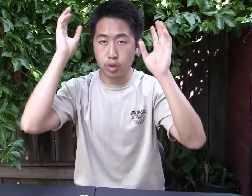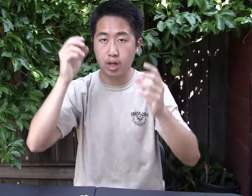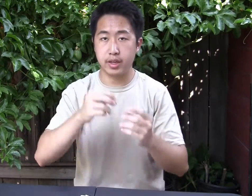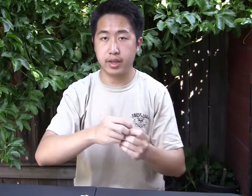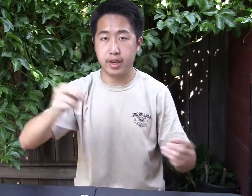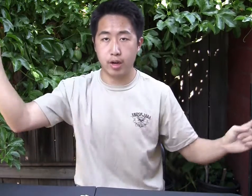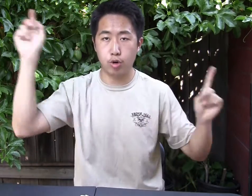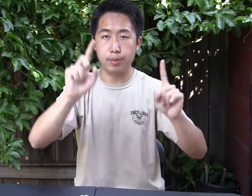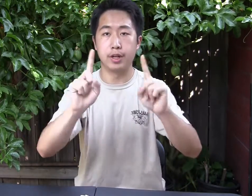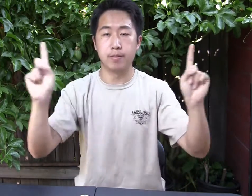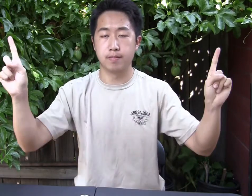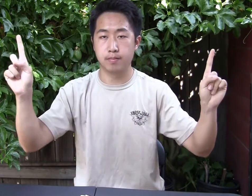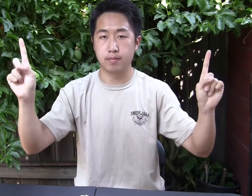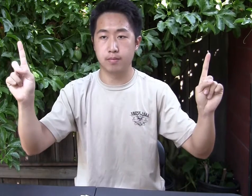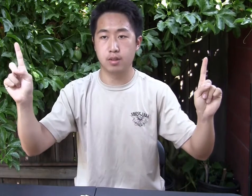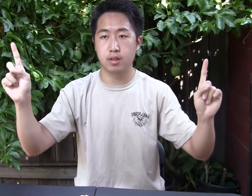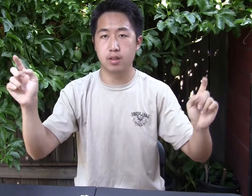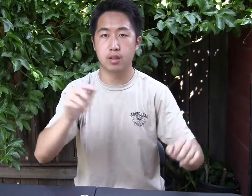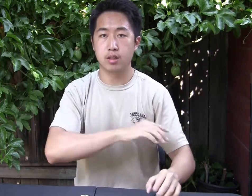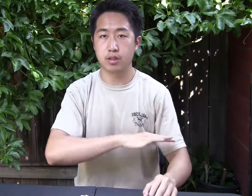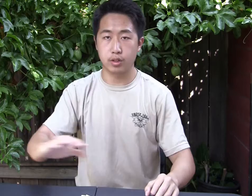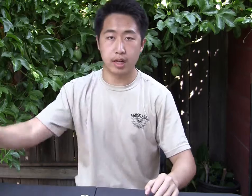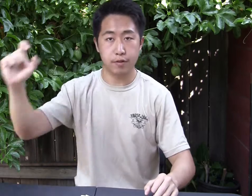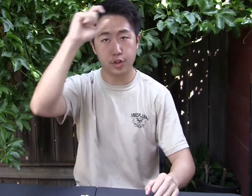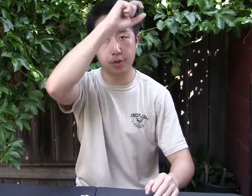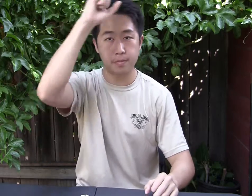Modoc Arrowman. Good afternoon.